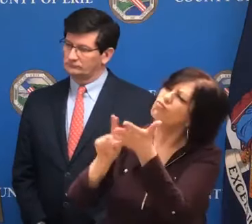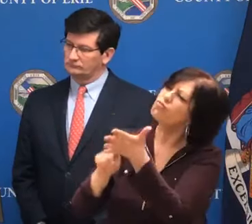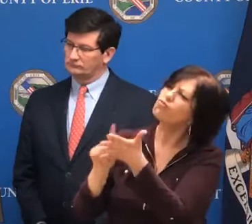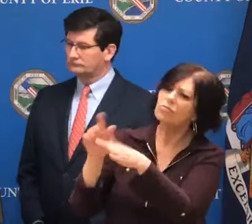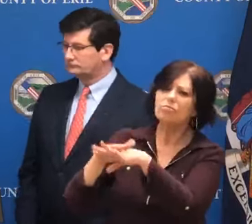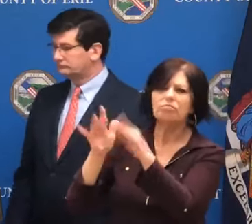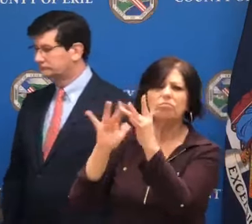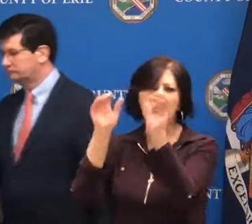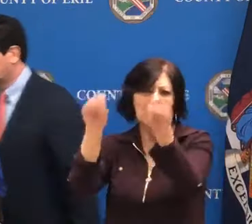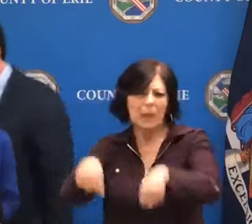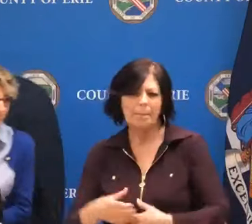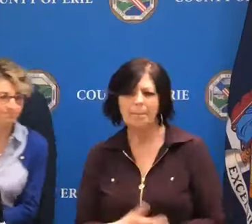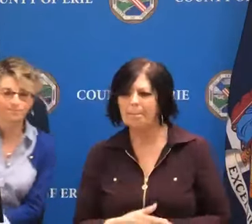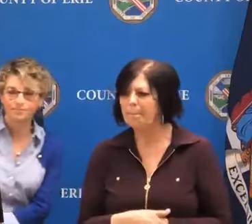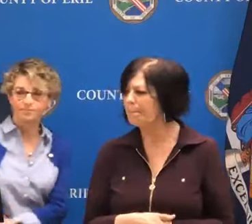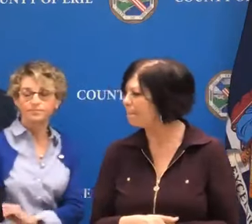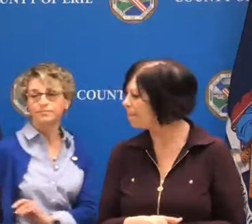live.